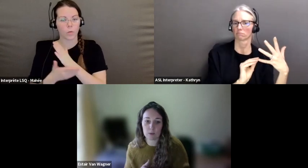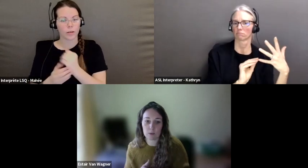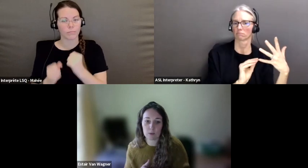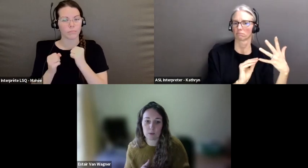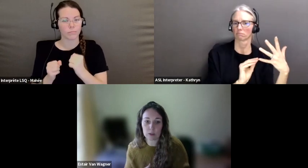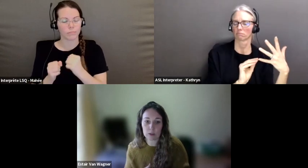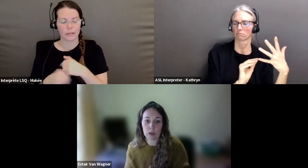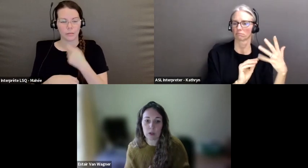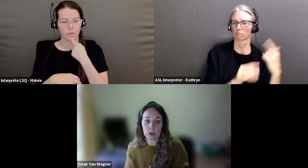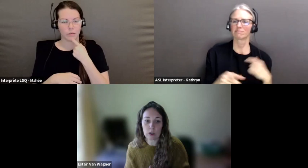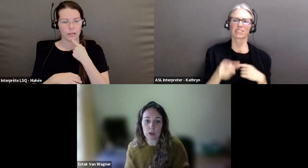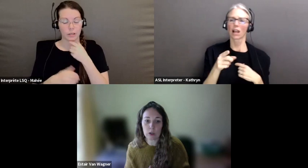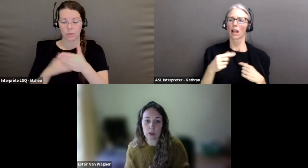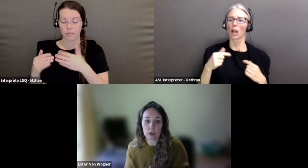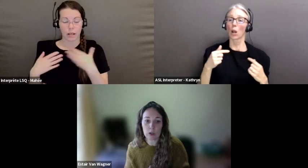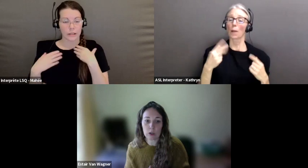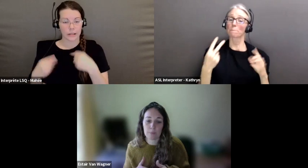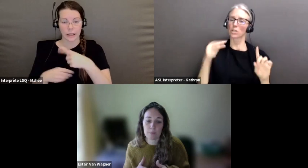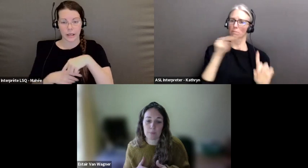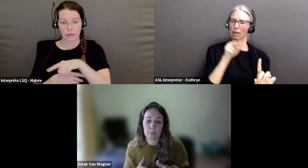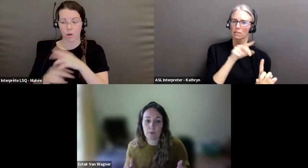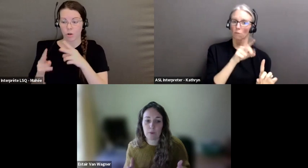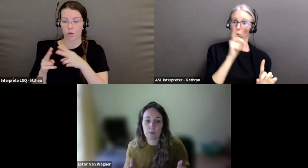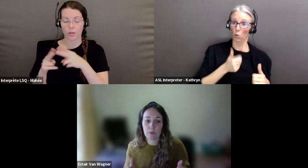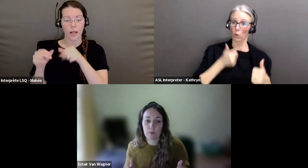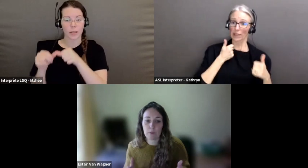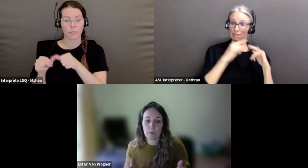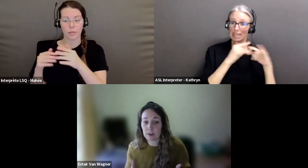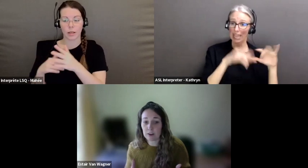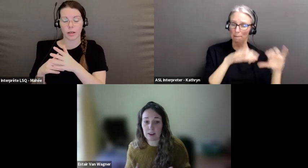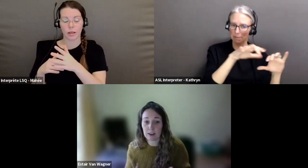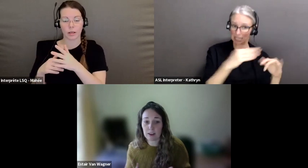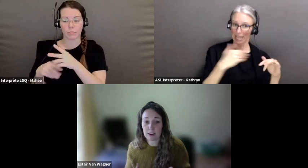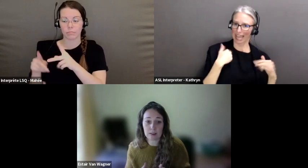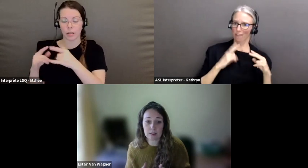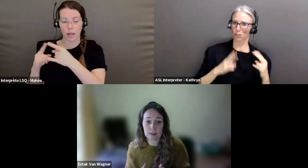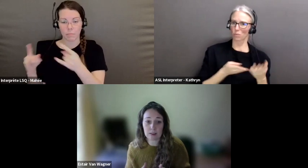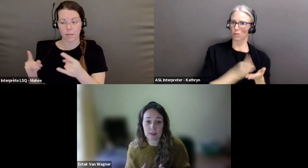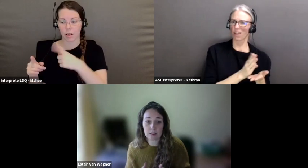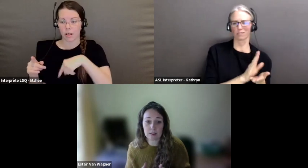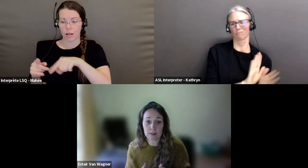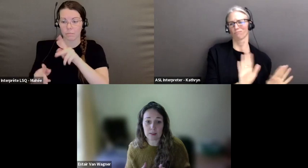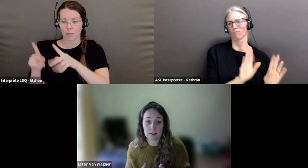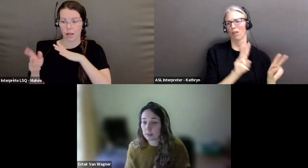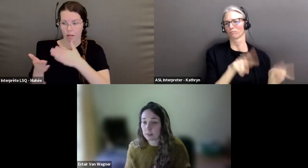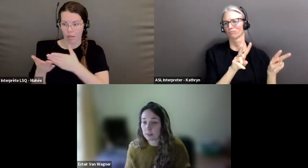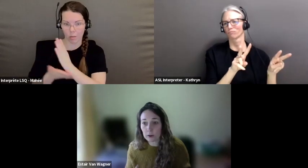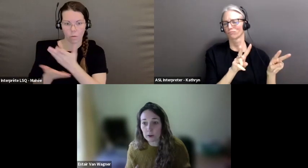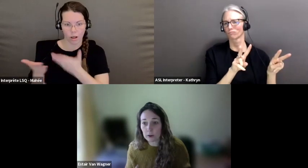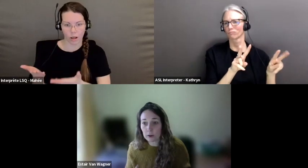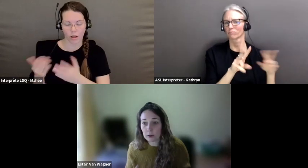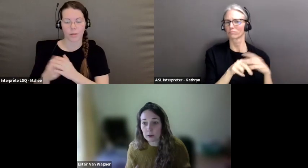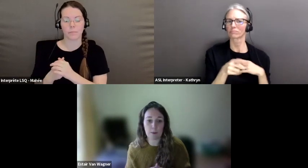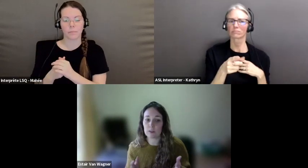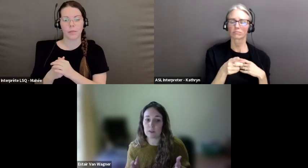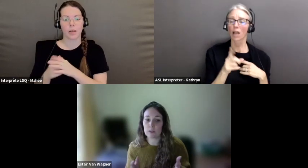as rights holders, to provide the context of encampments, including the impacts of